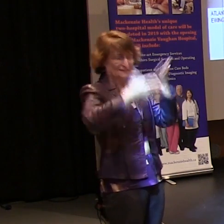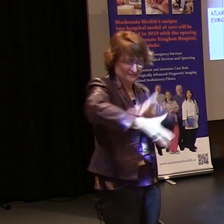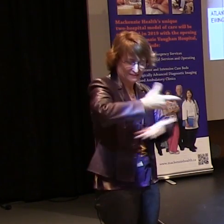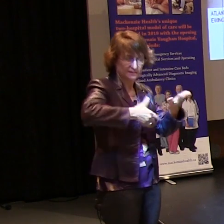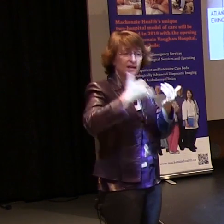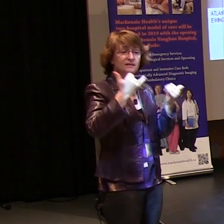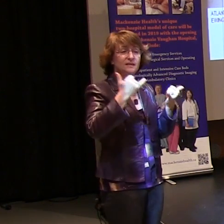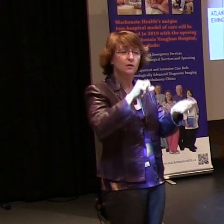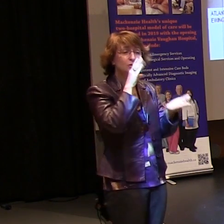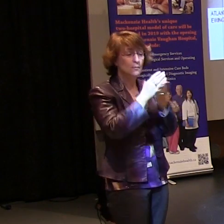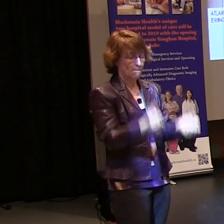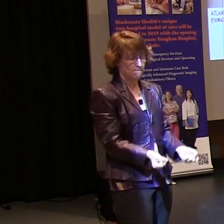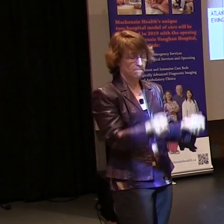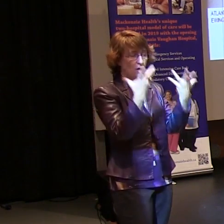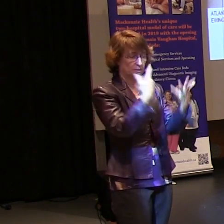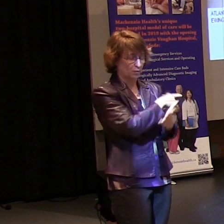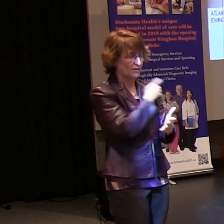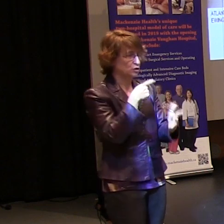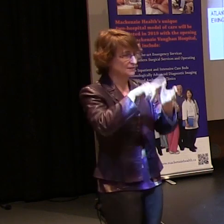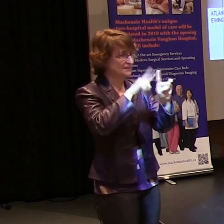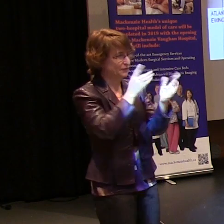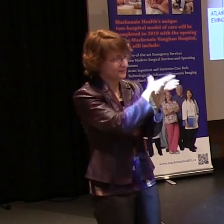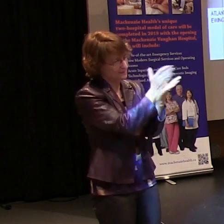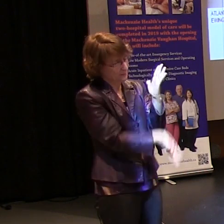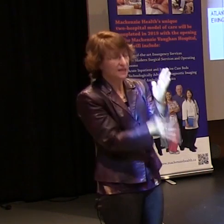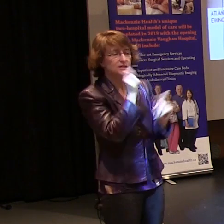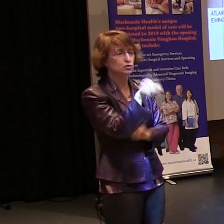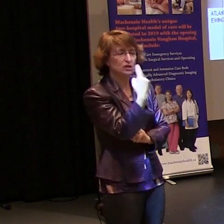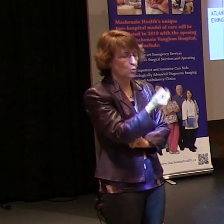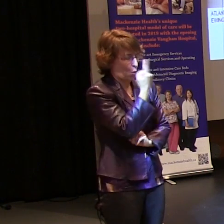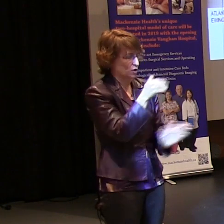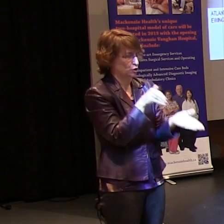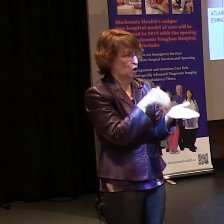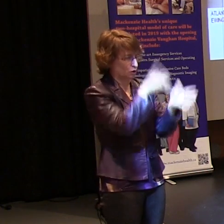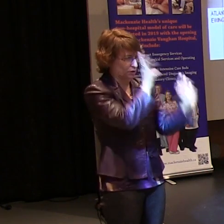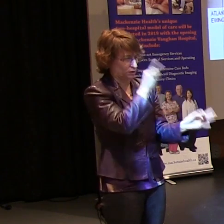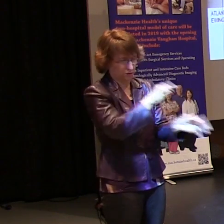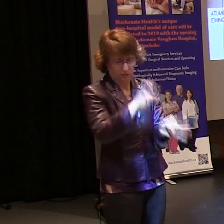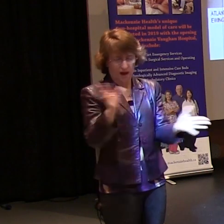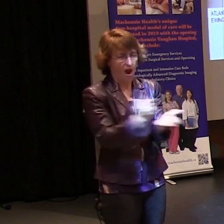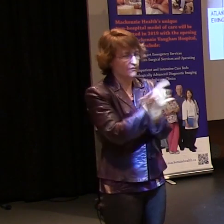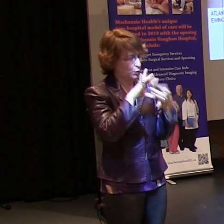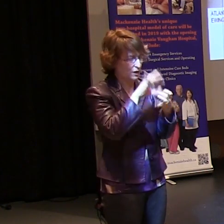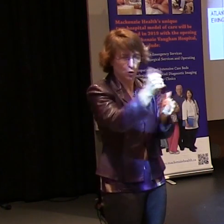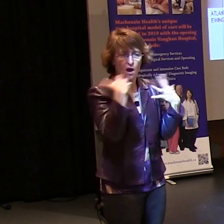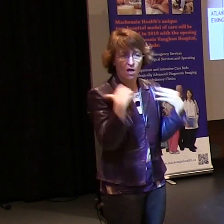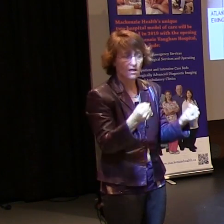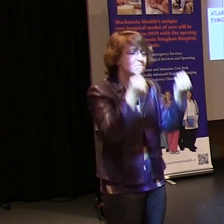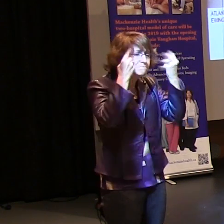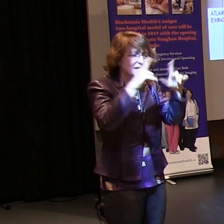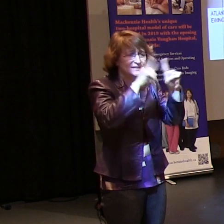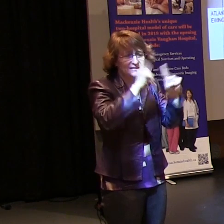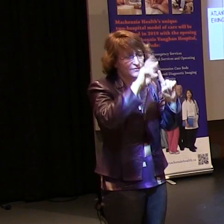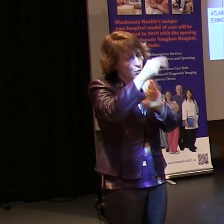on multi-professional discipline. It's not only one person that making the decision about your health. You have many people